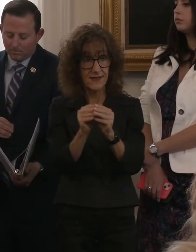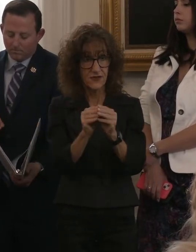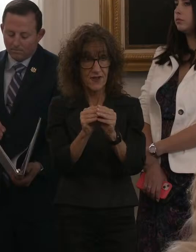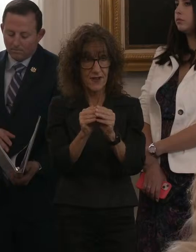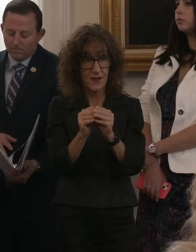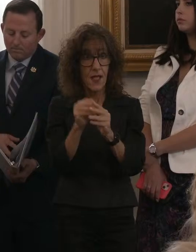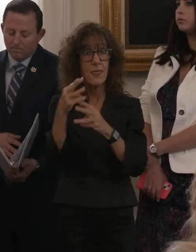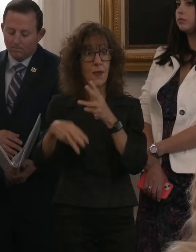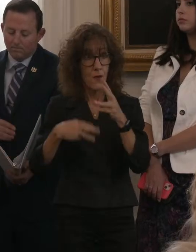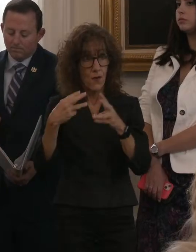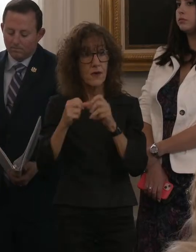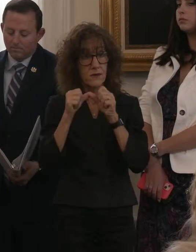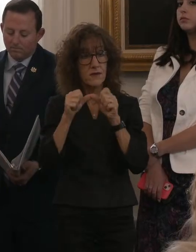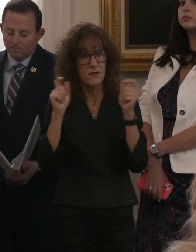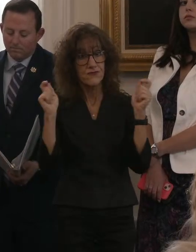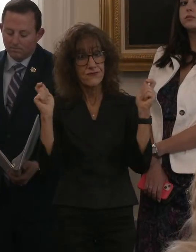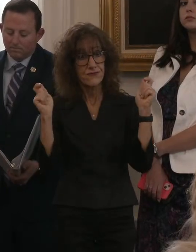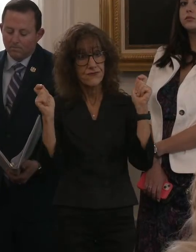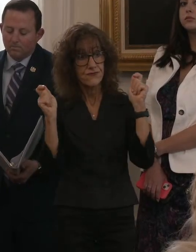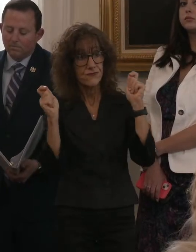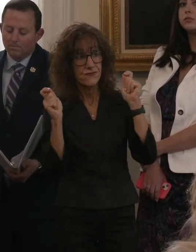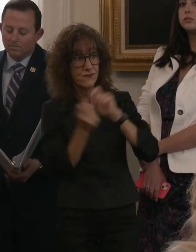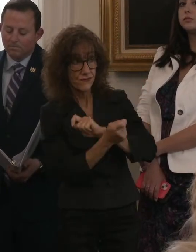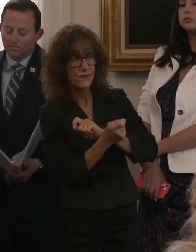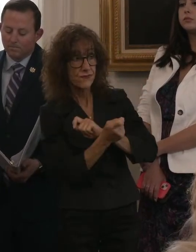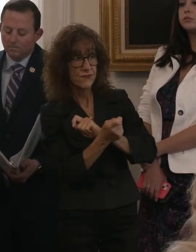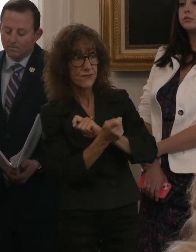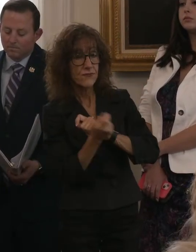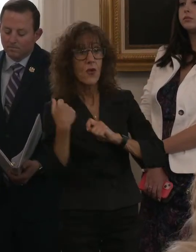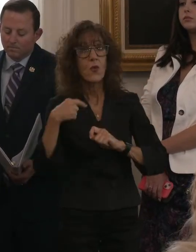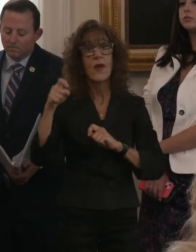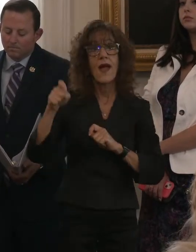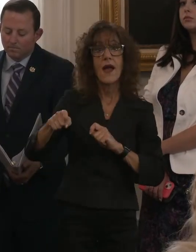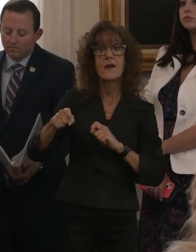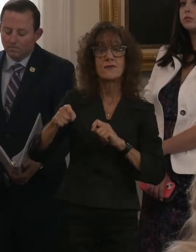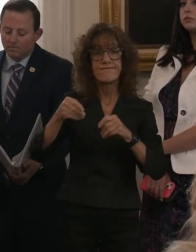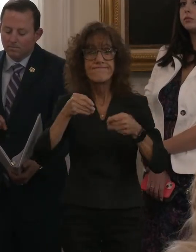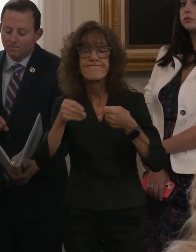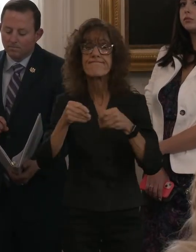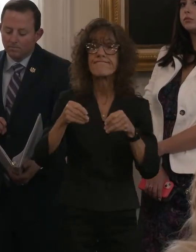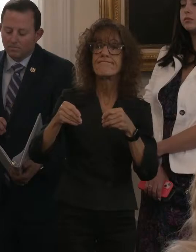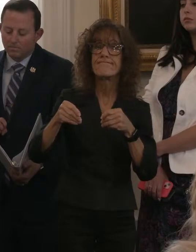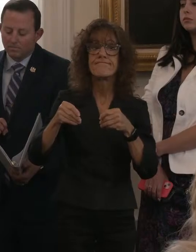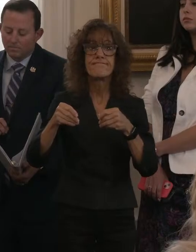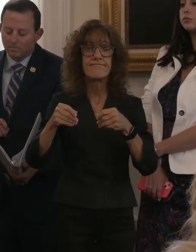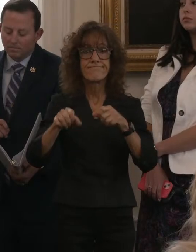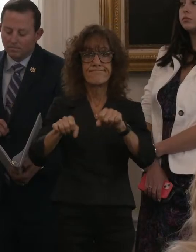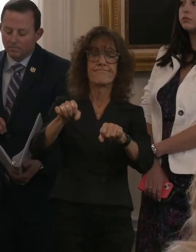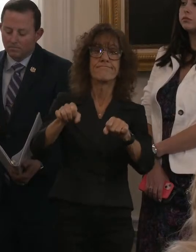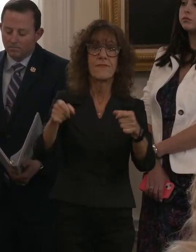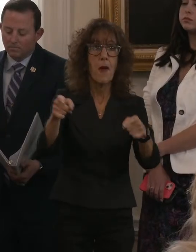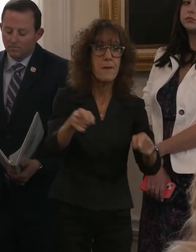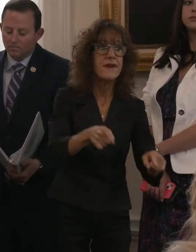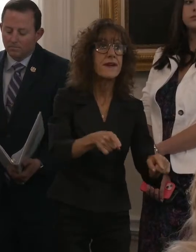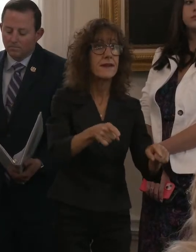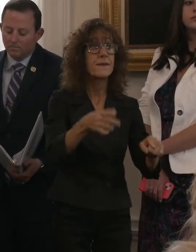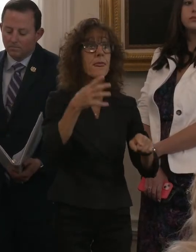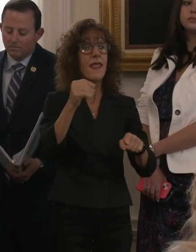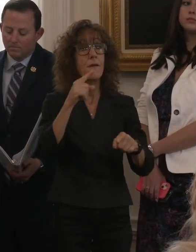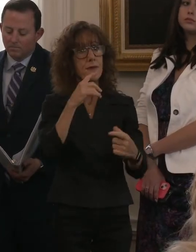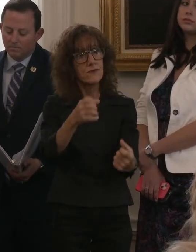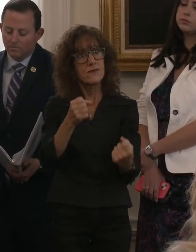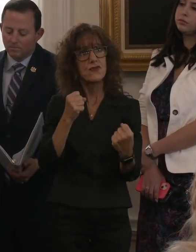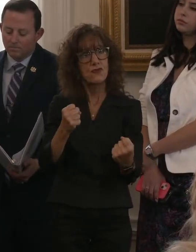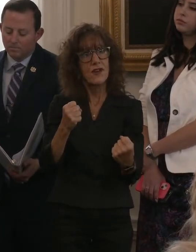has continued to change. We had to be nimble in the face of this uncertainty and be